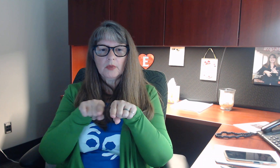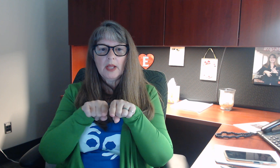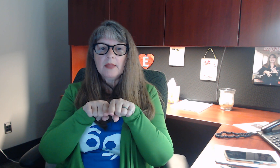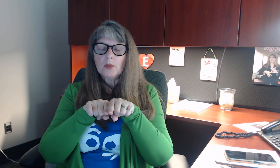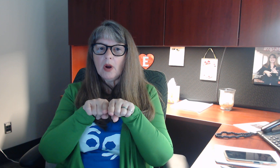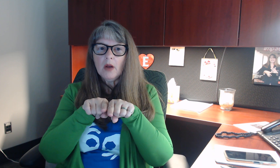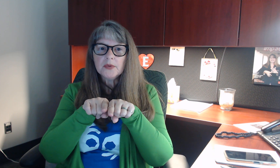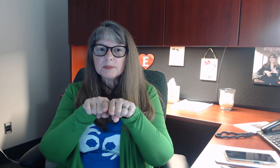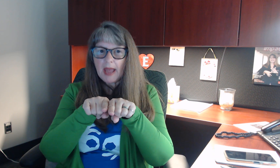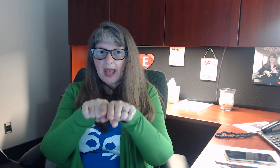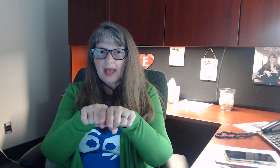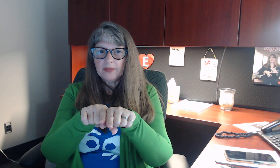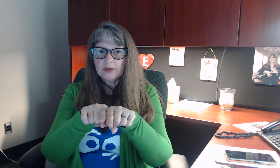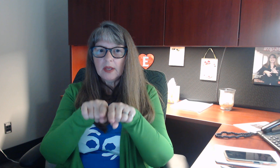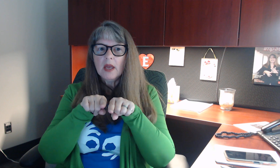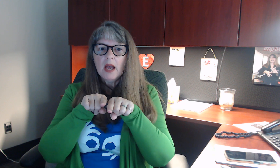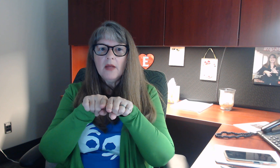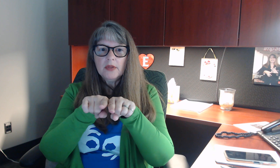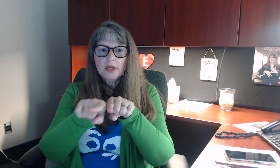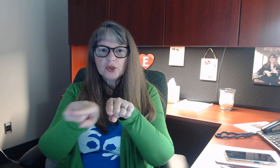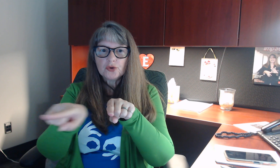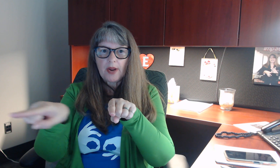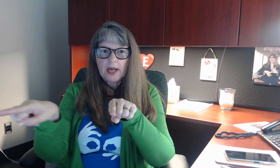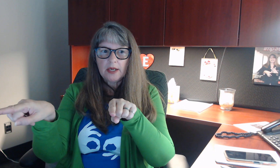They were on this path, and then they strayed.